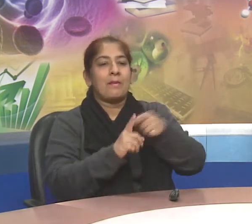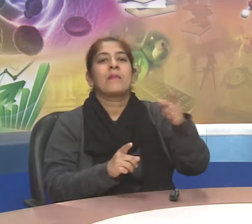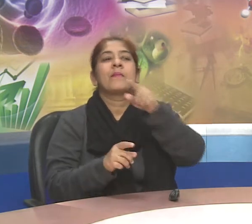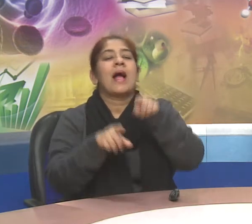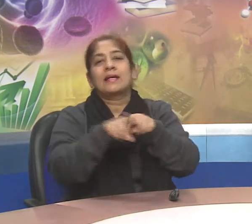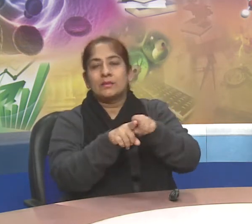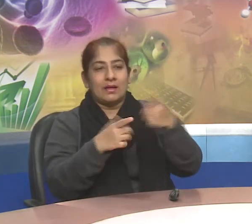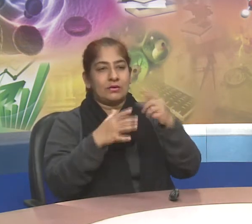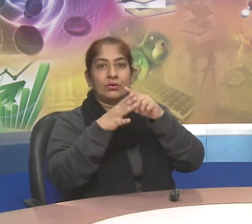risk.